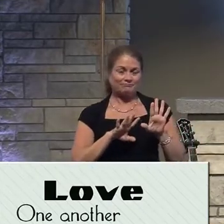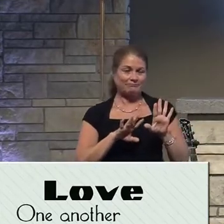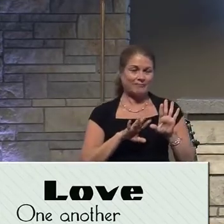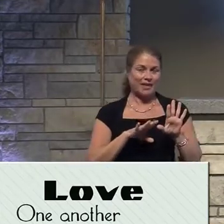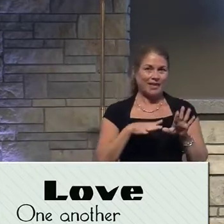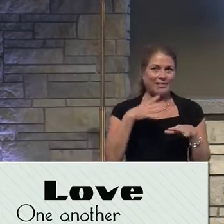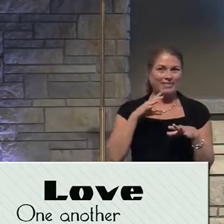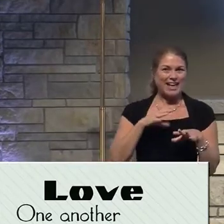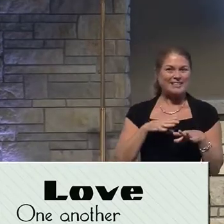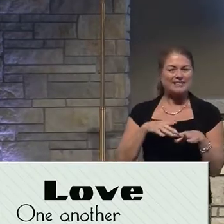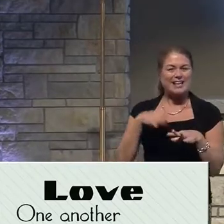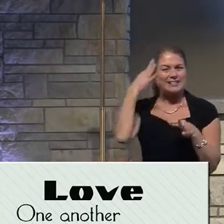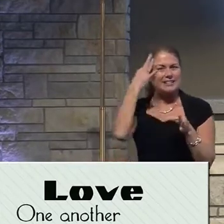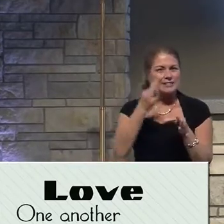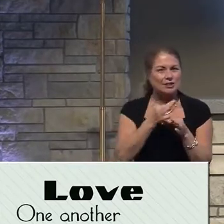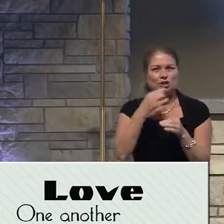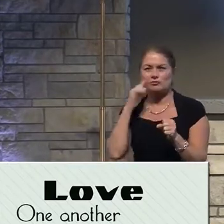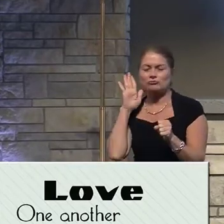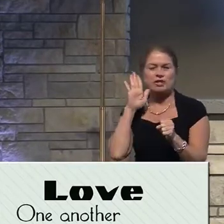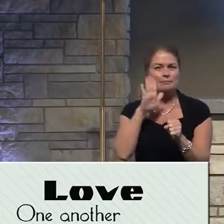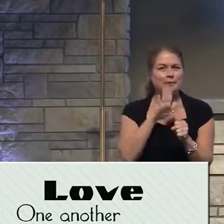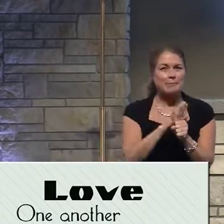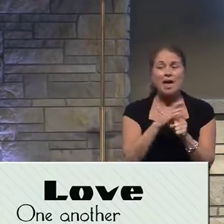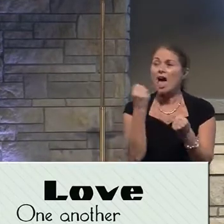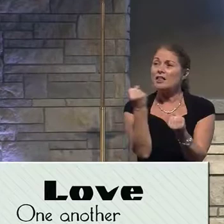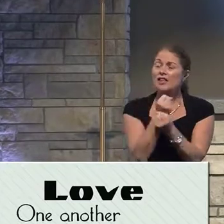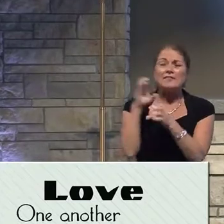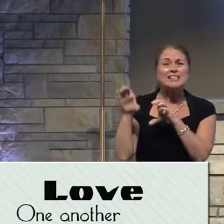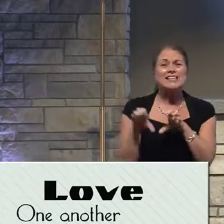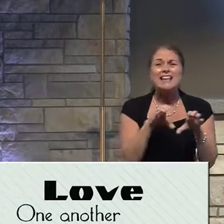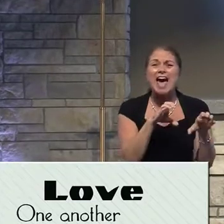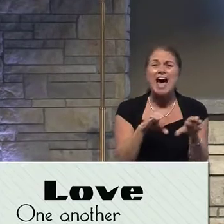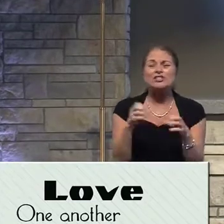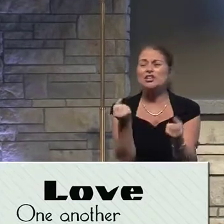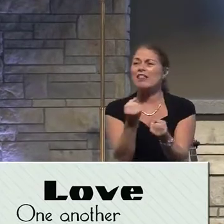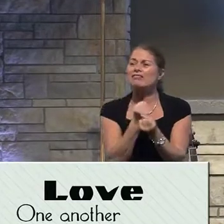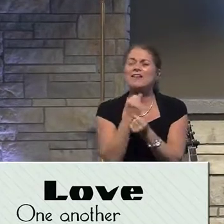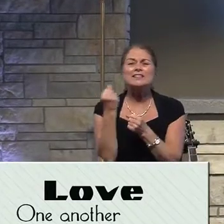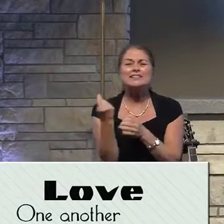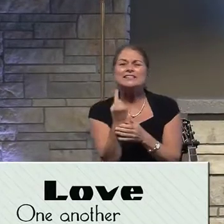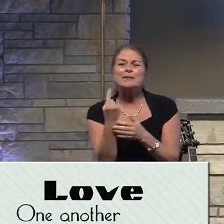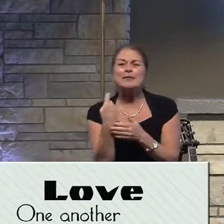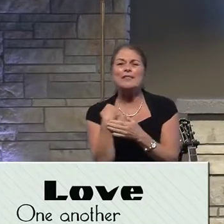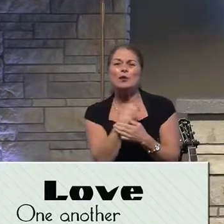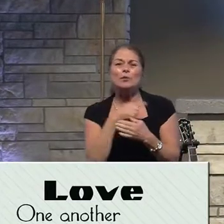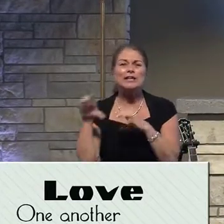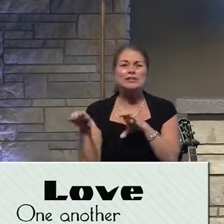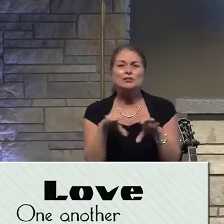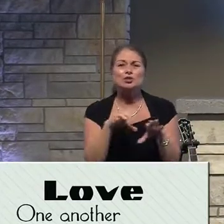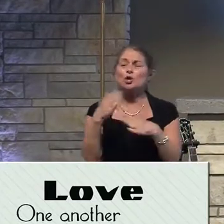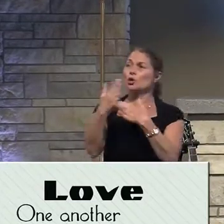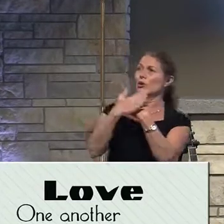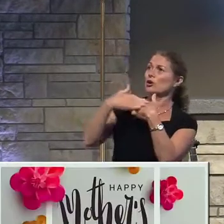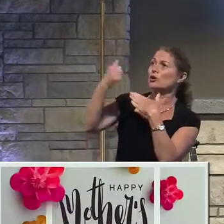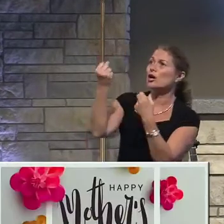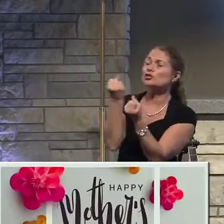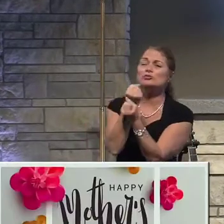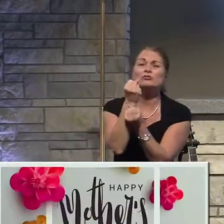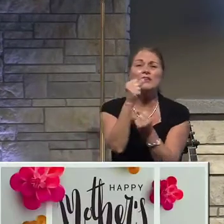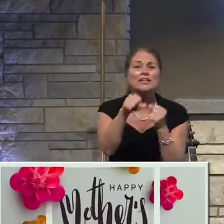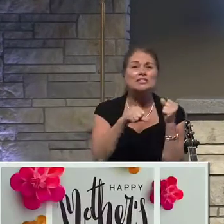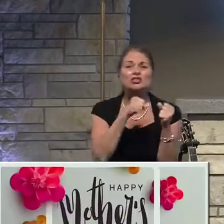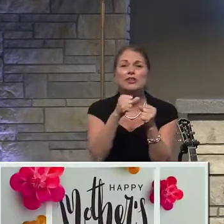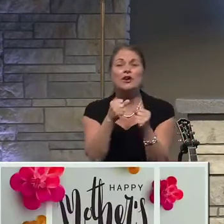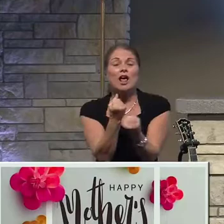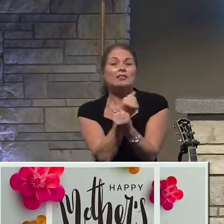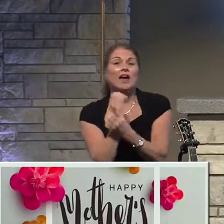of commitment. Love is an action. Love is something that we do. We're called to love one another. We're called to love